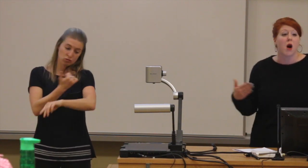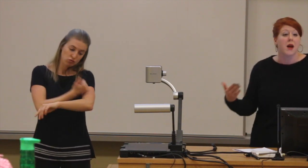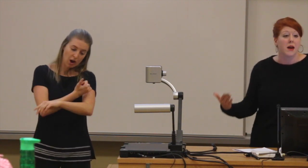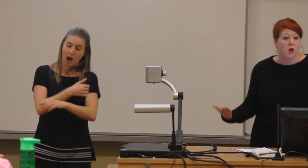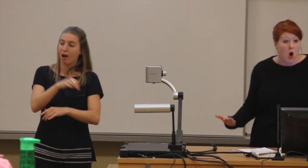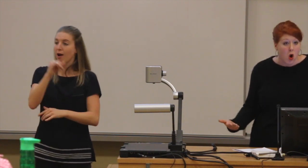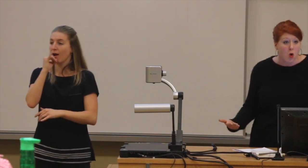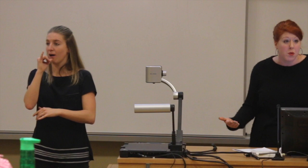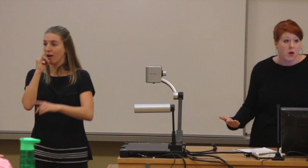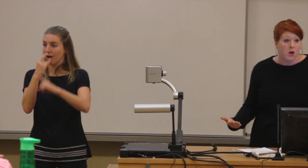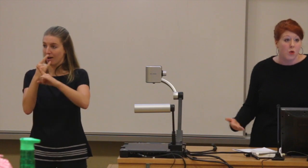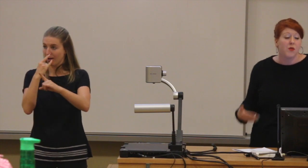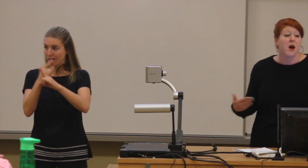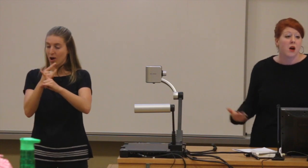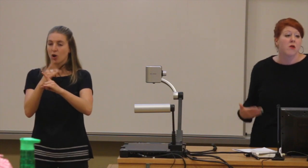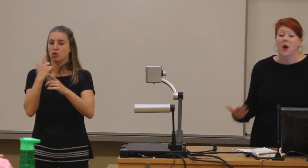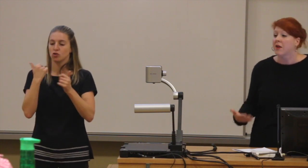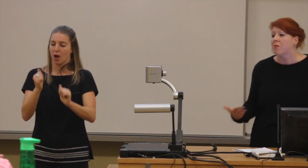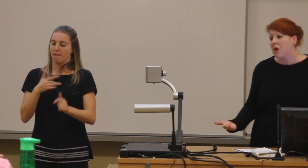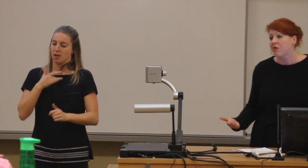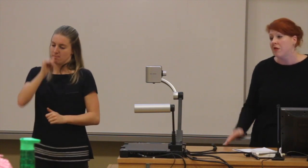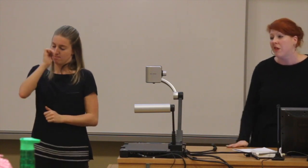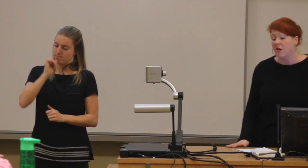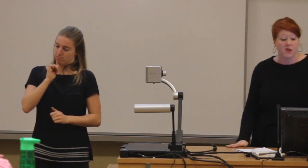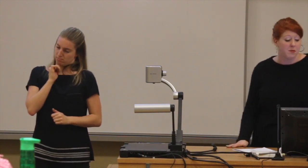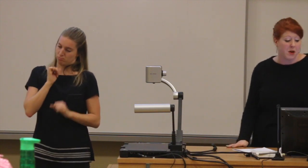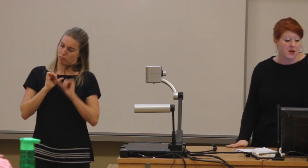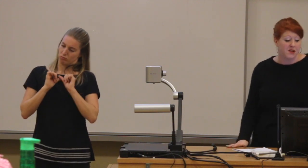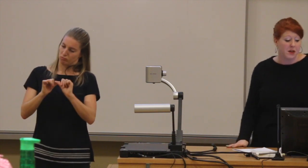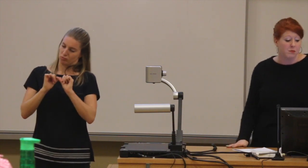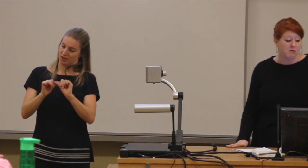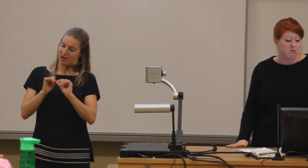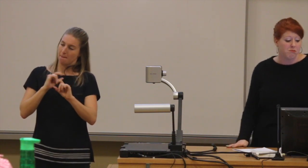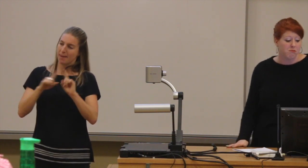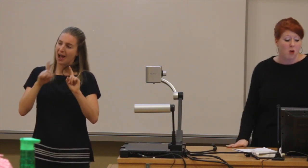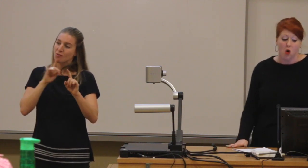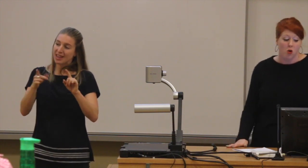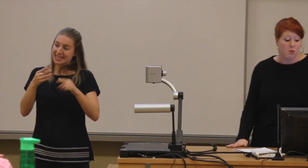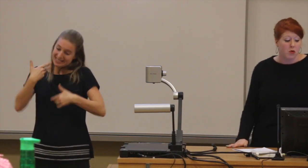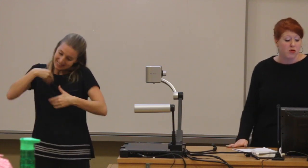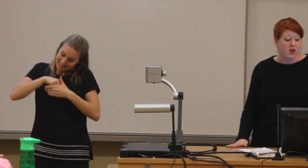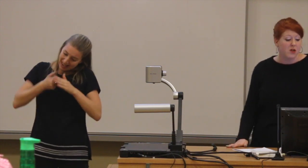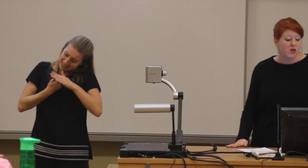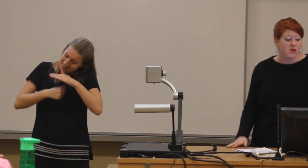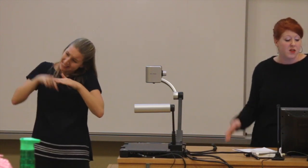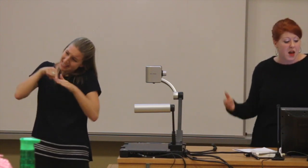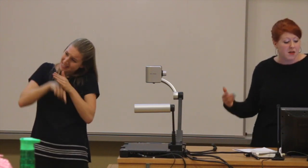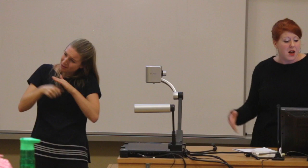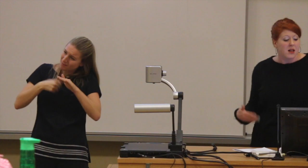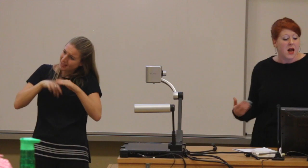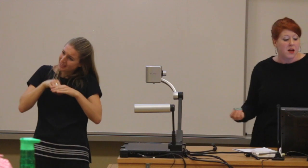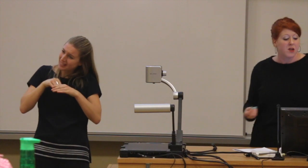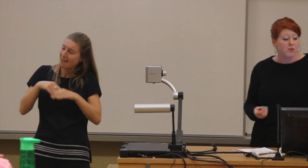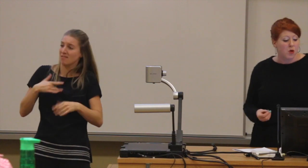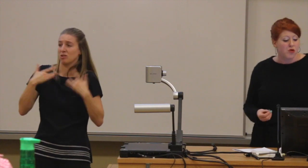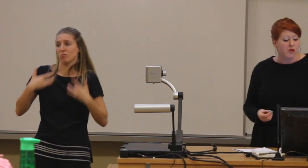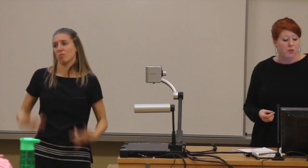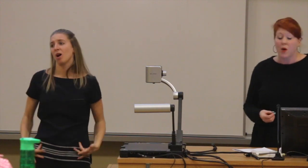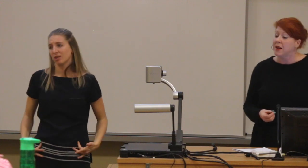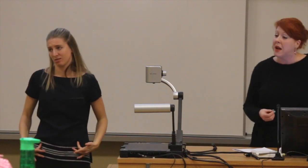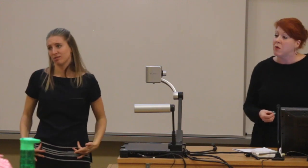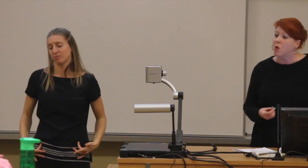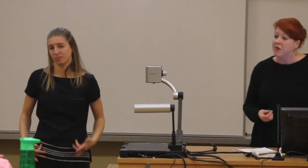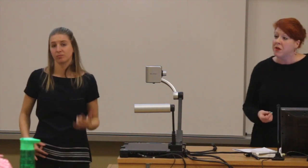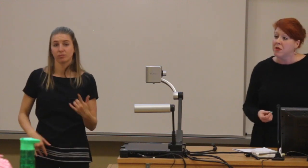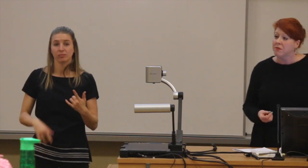to try and cope with the underlying depression that they're experiencing. Hormonal changes, again, lack of exposure